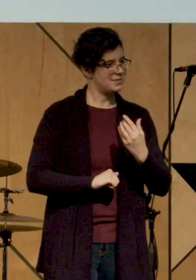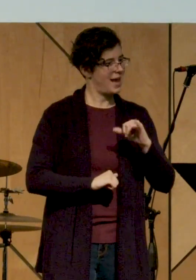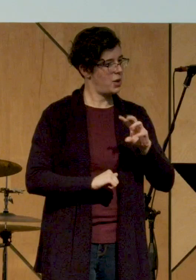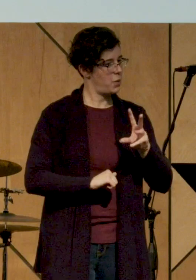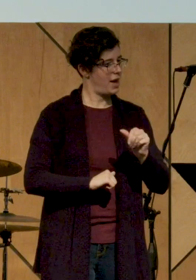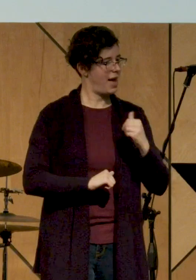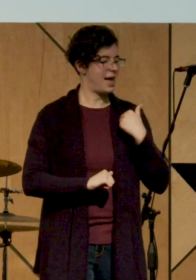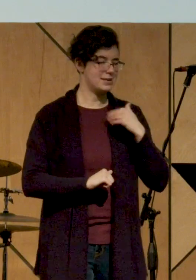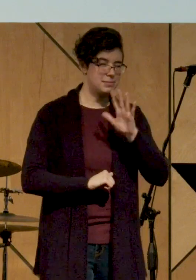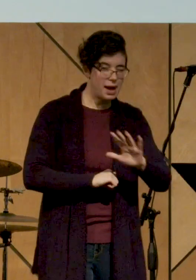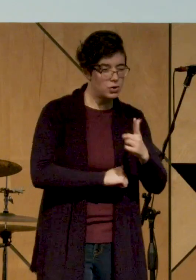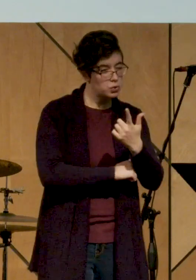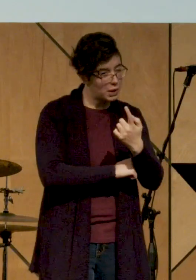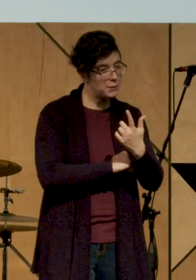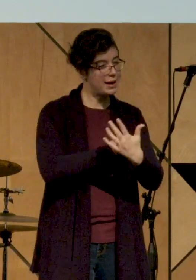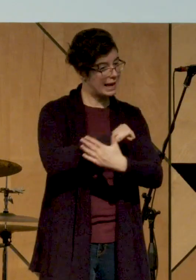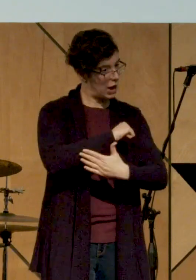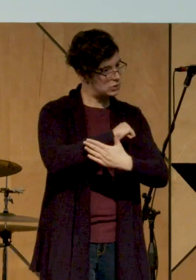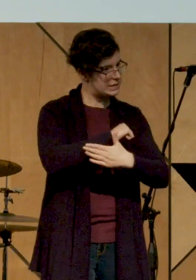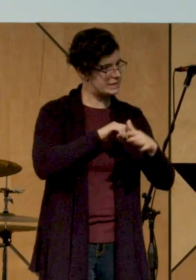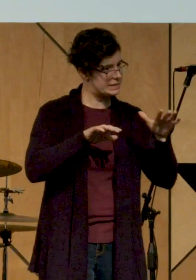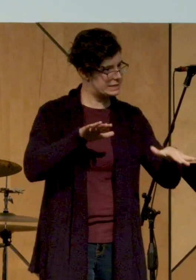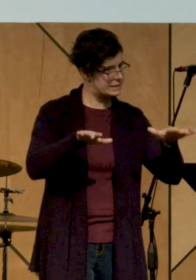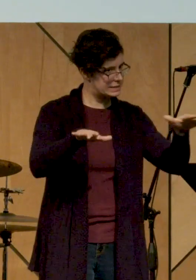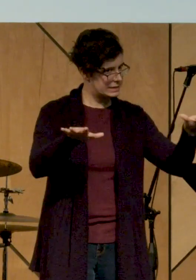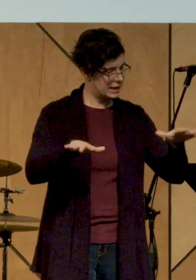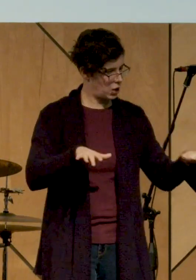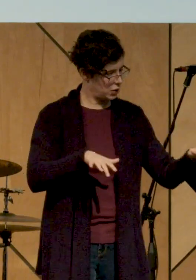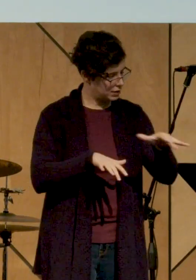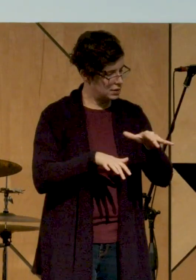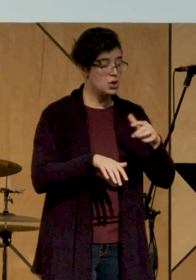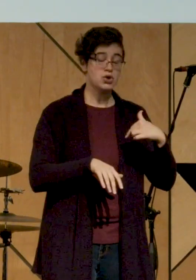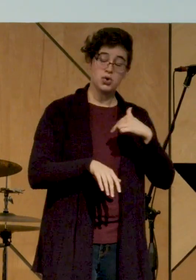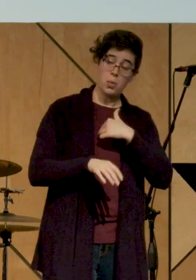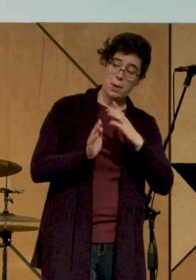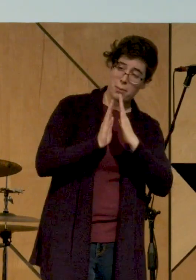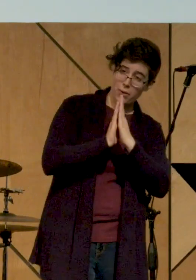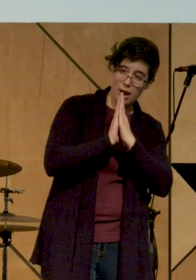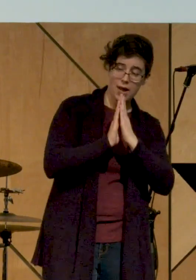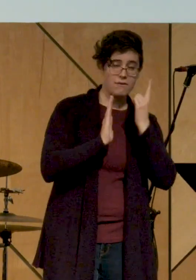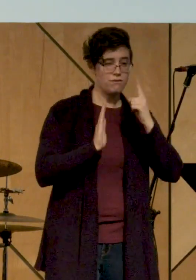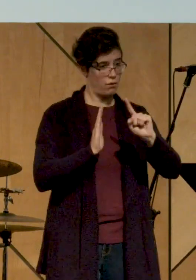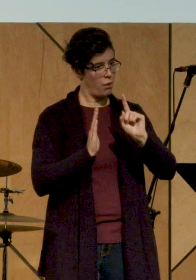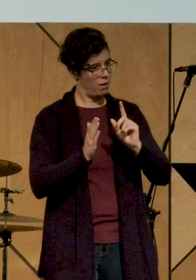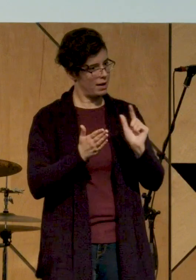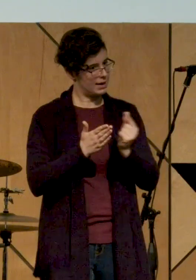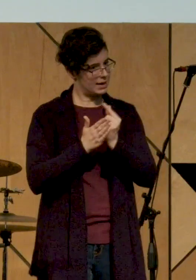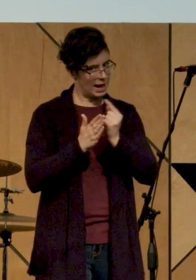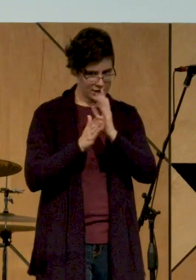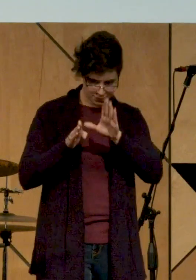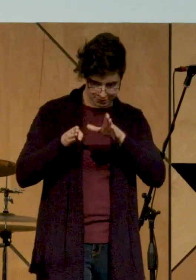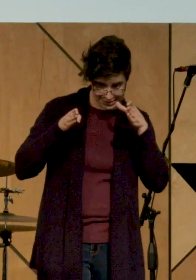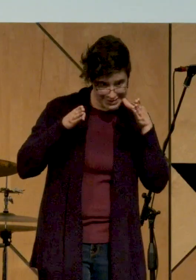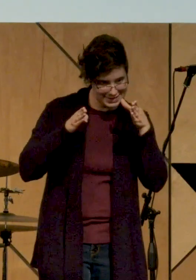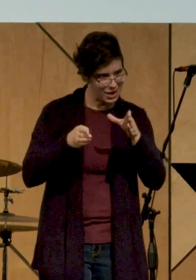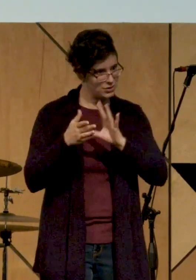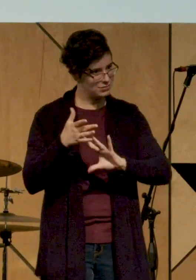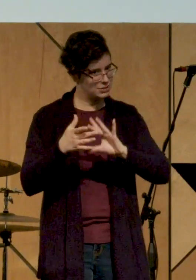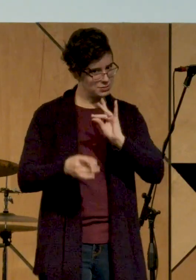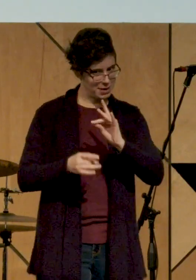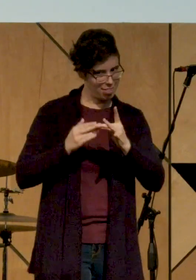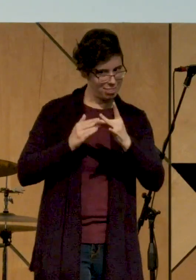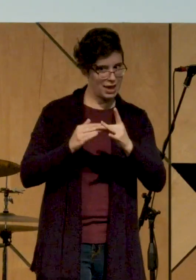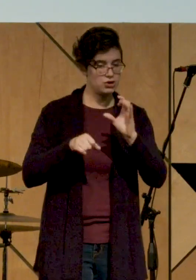we see it. And our hope is to plant a gospel-centered, spirit-empowered church in all 21